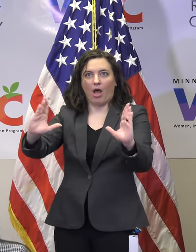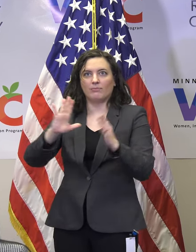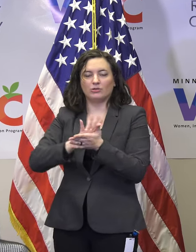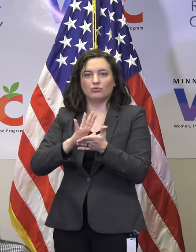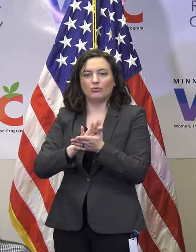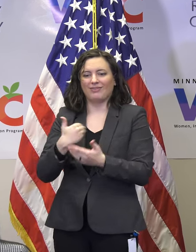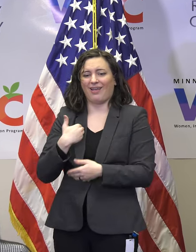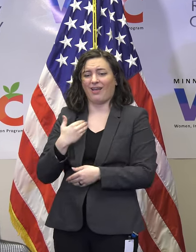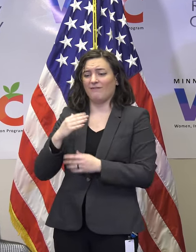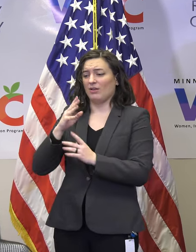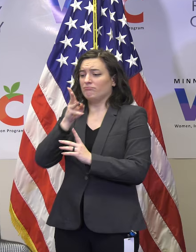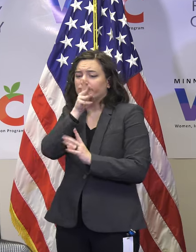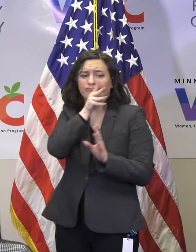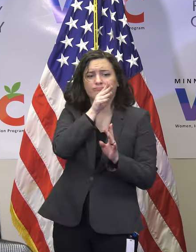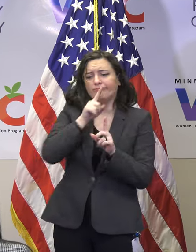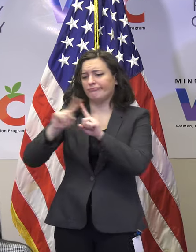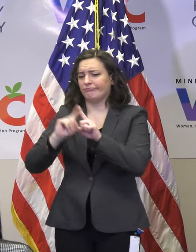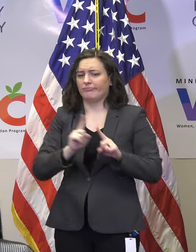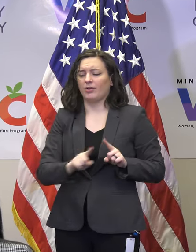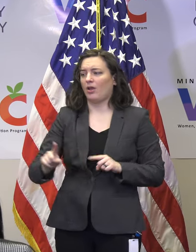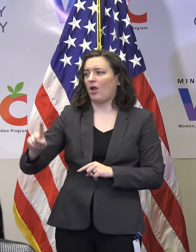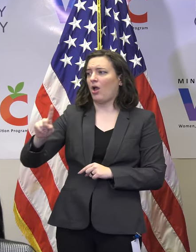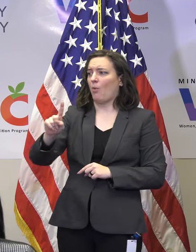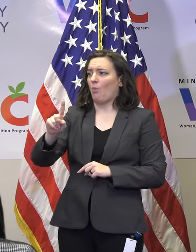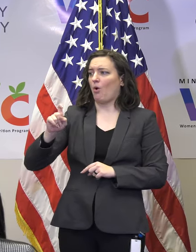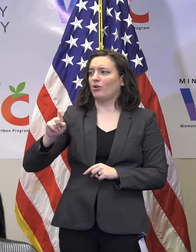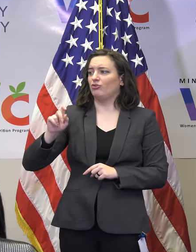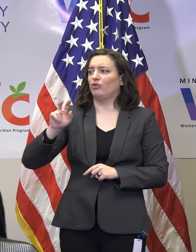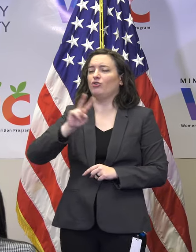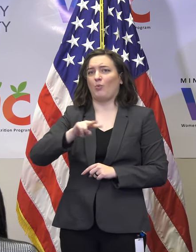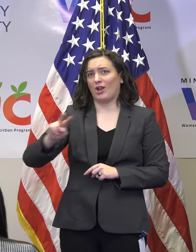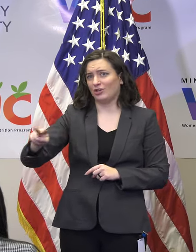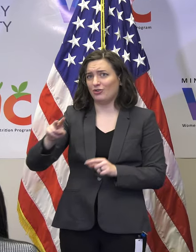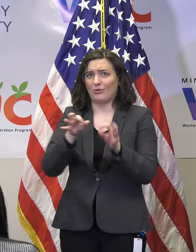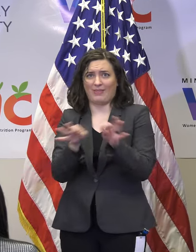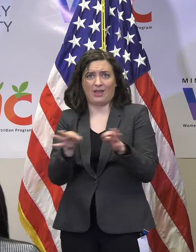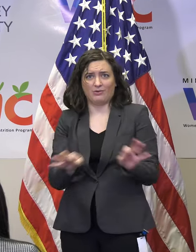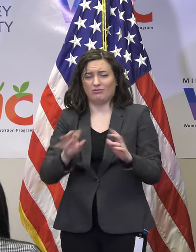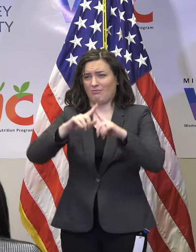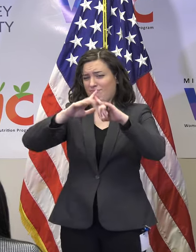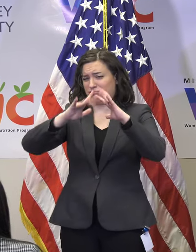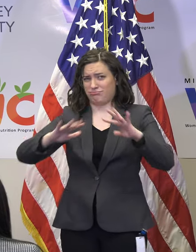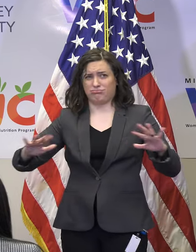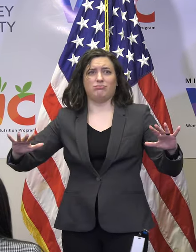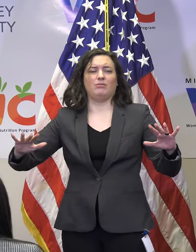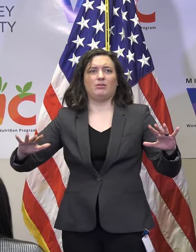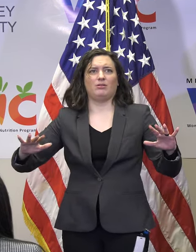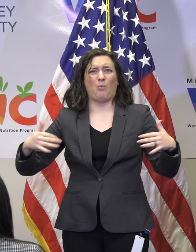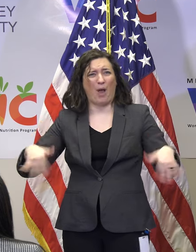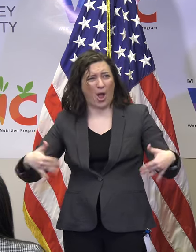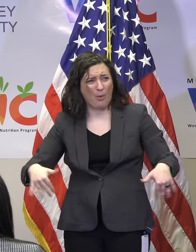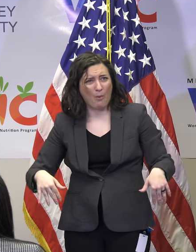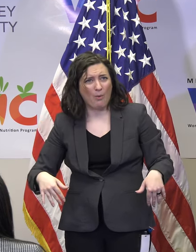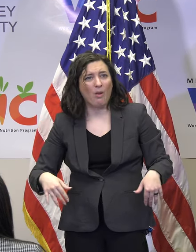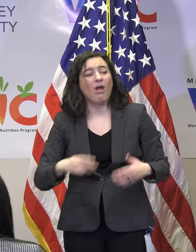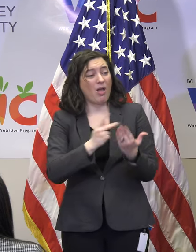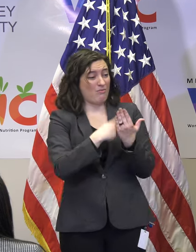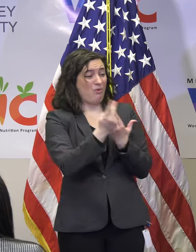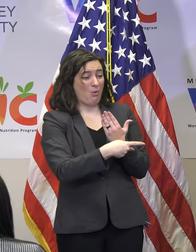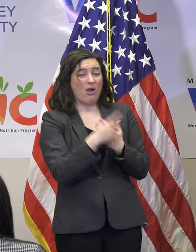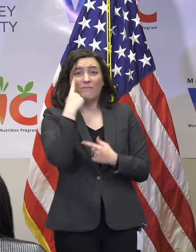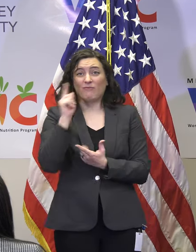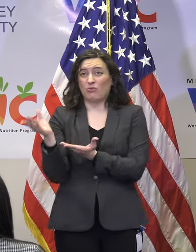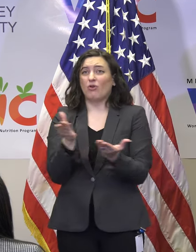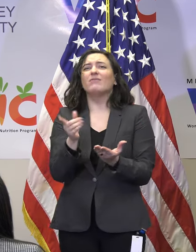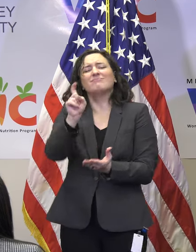spoken. And that is reflective of significant diversity, and you have to have programs that understand and appreciate that diversity.